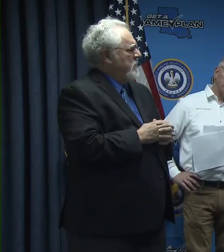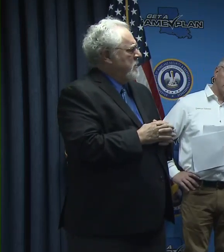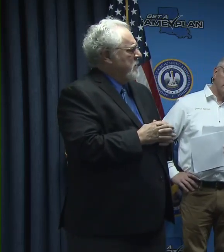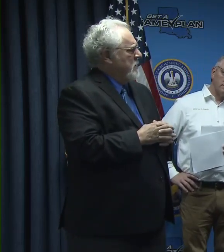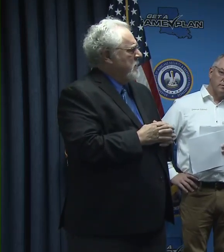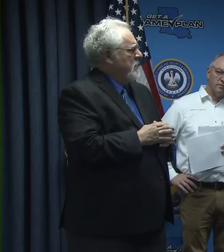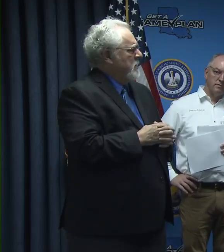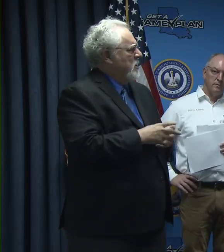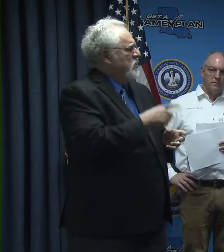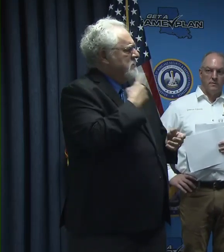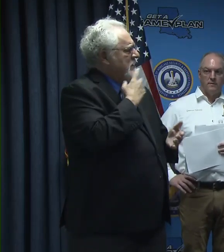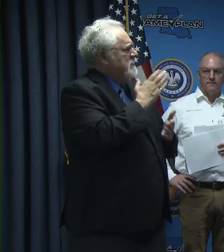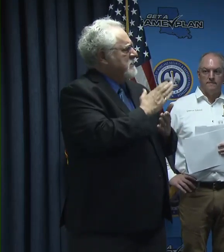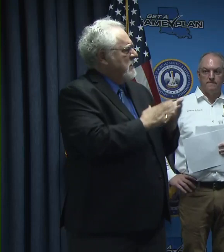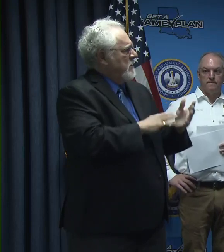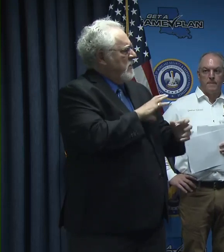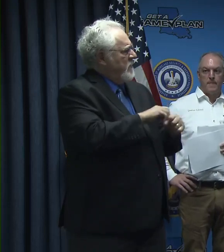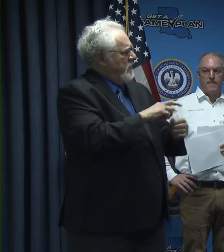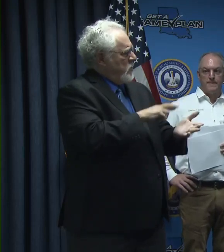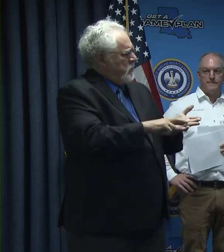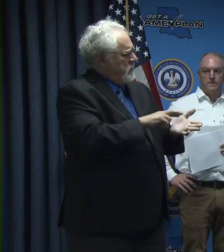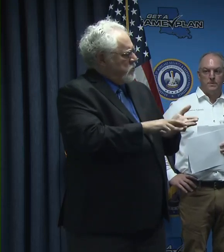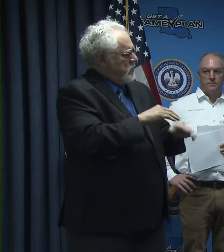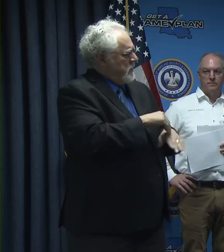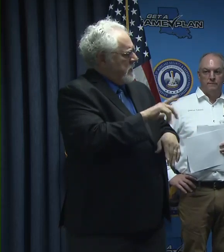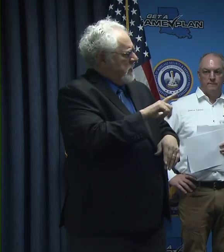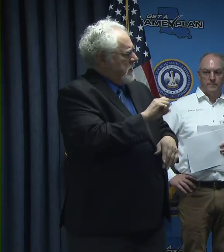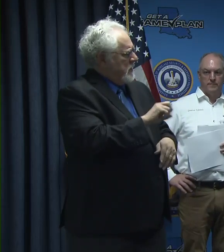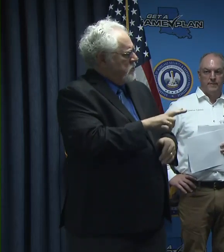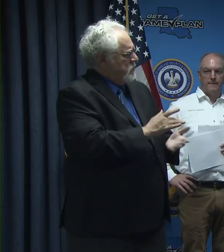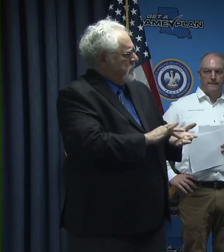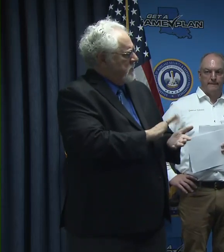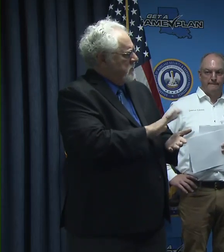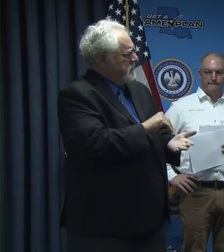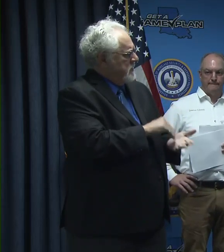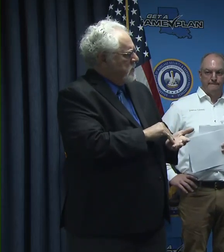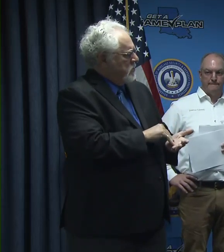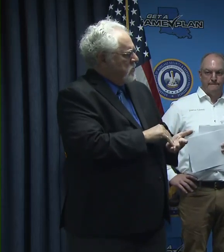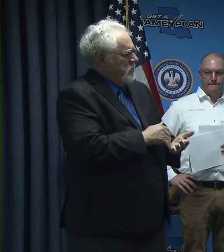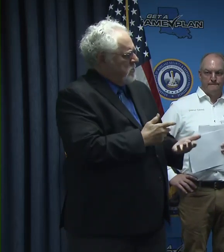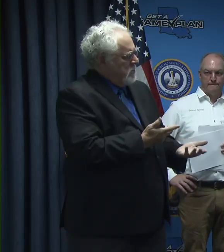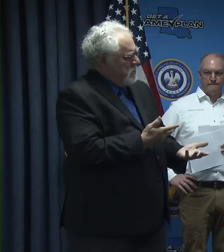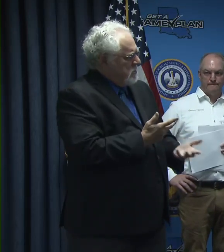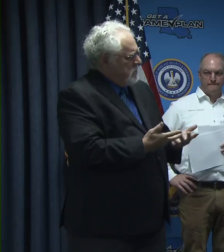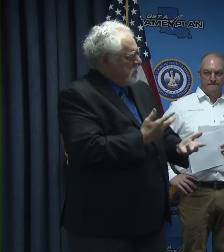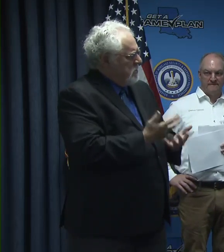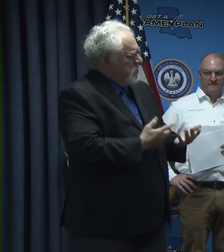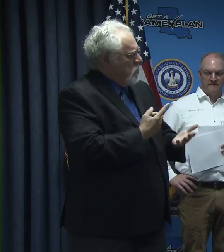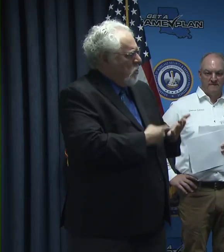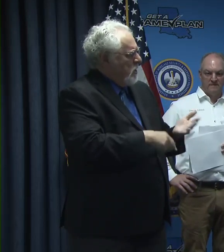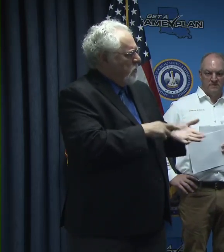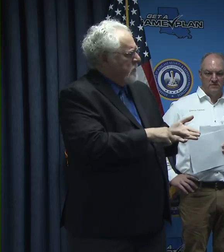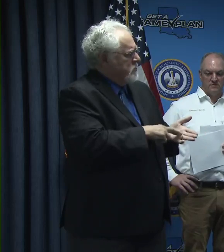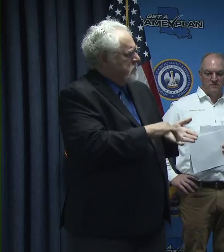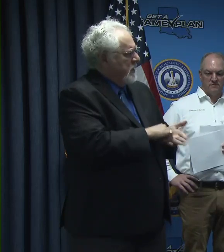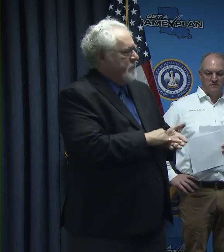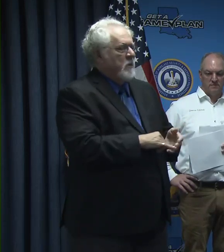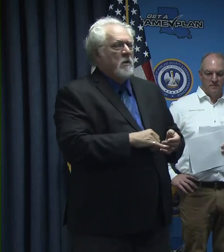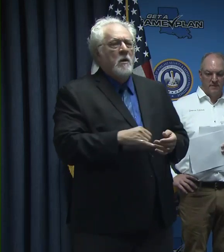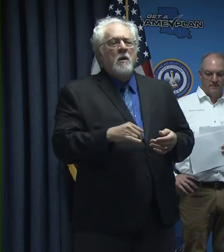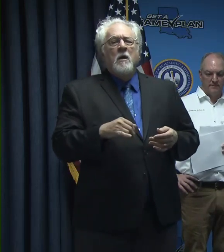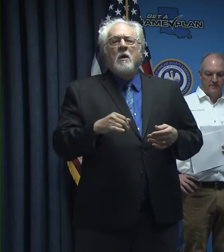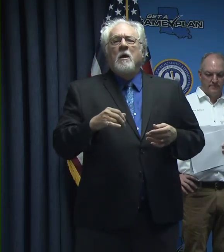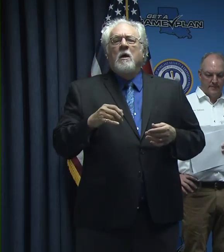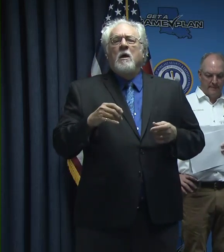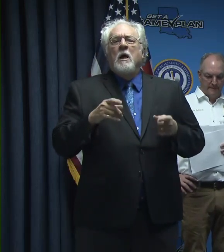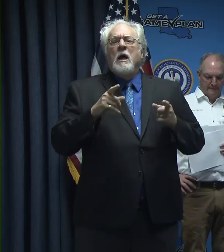you said some of this is involving research at the LSU medical centers. Can you talk a little bit more about what kind of research they're doing? Yes, so, and